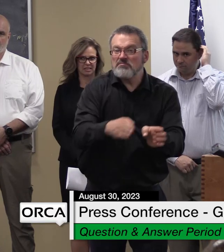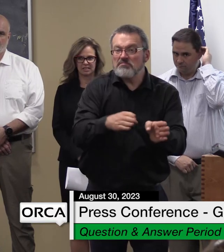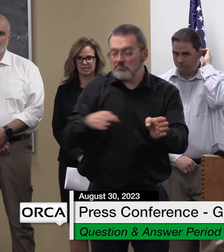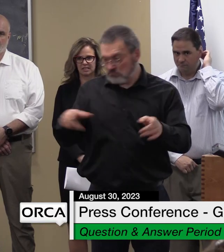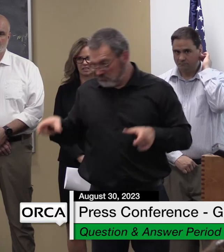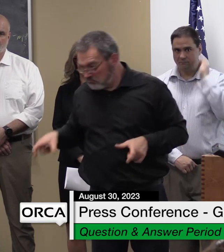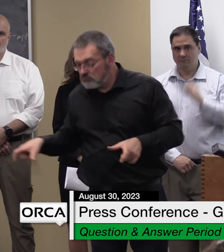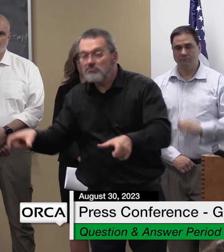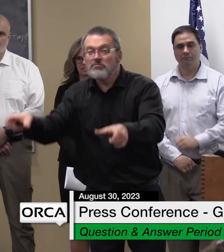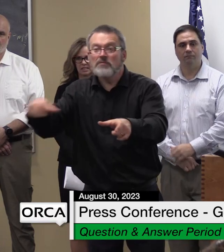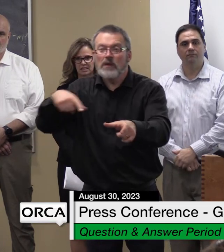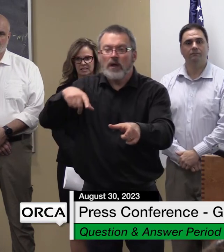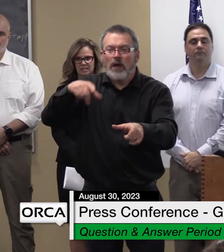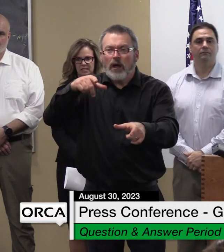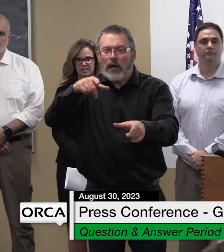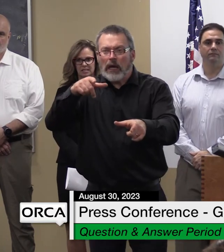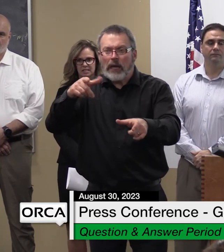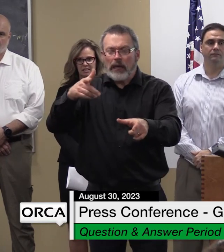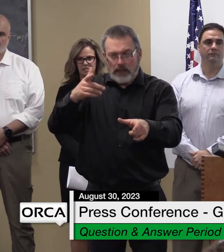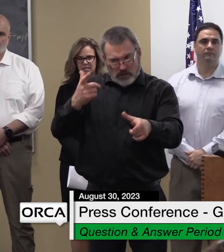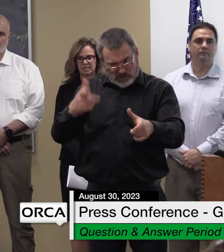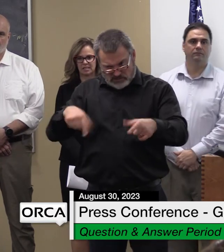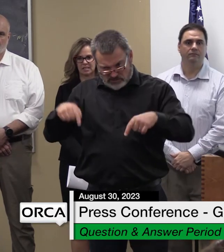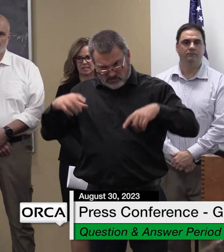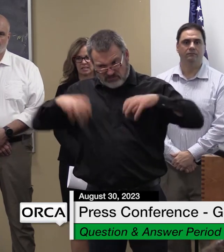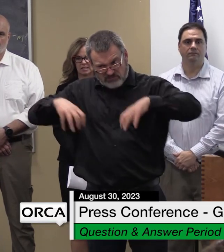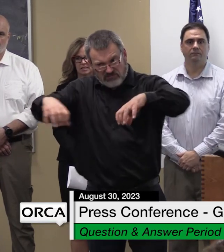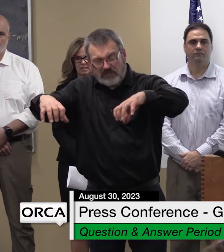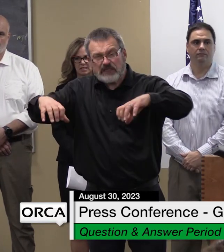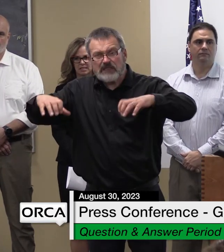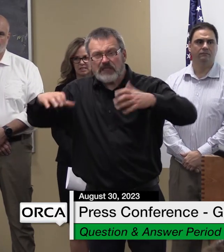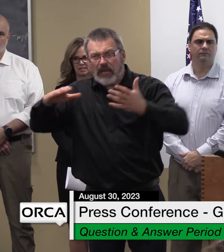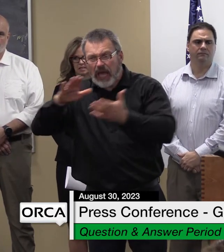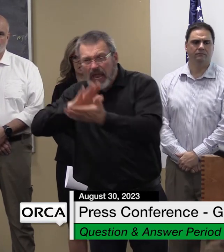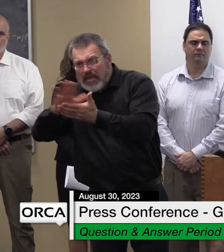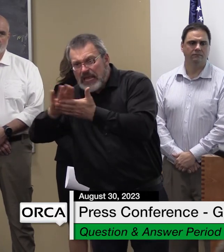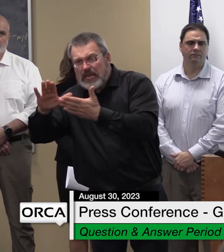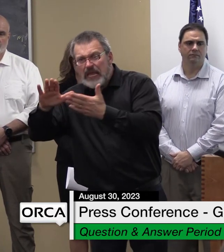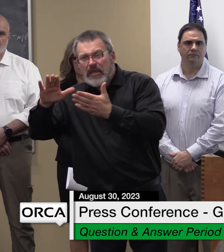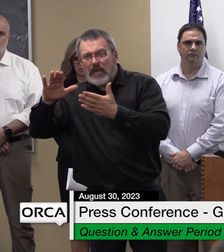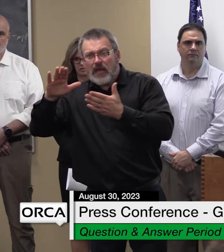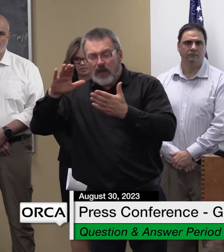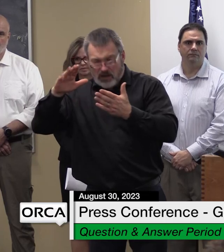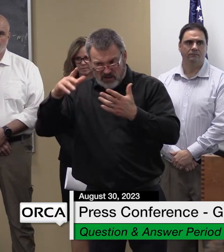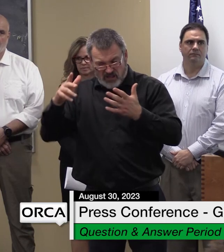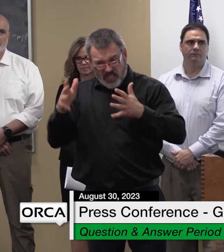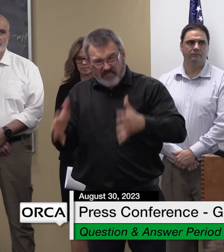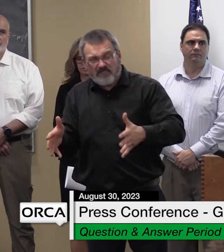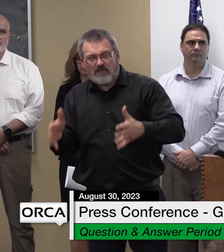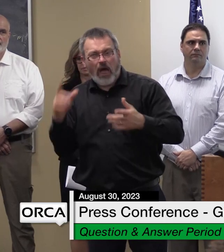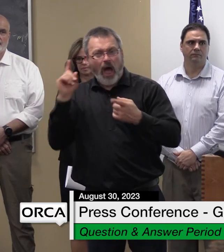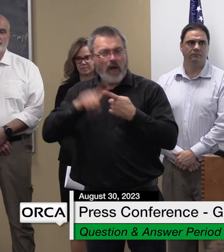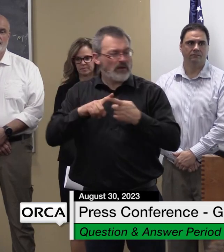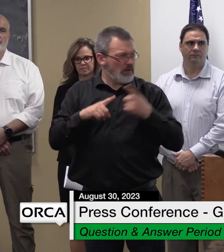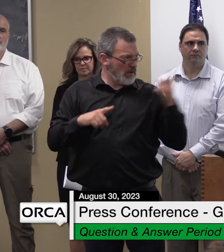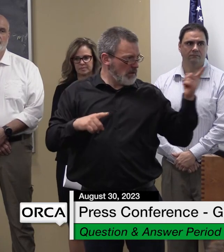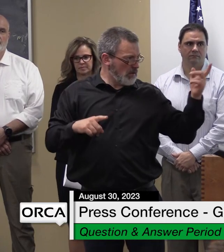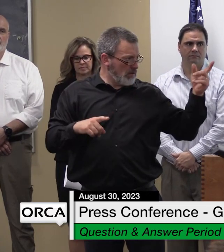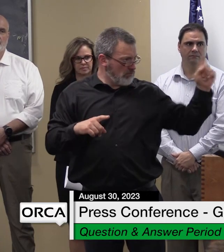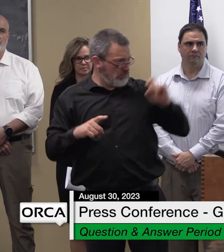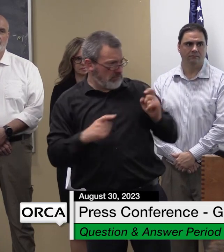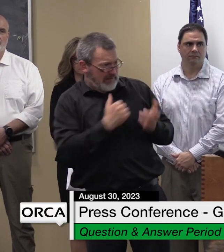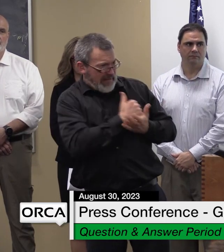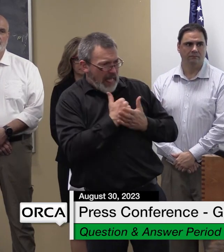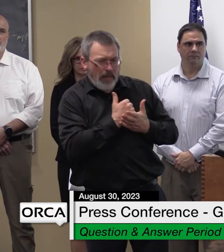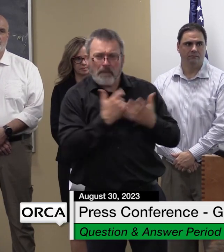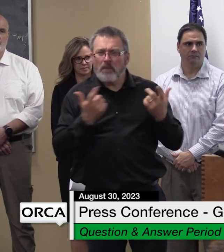on hold until the feds let us know whether they're going to help. Yeah. I